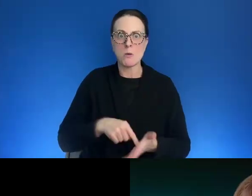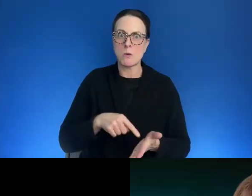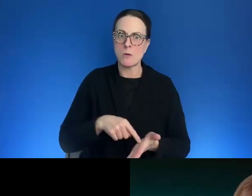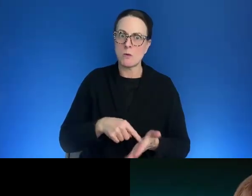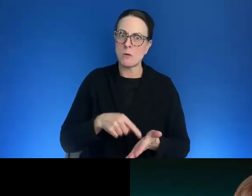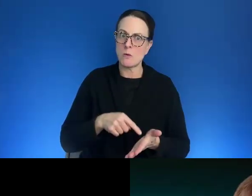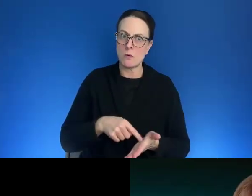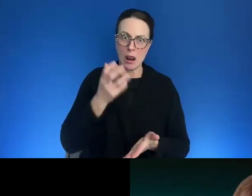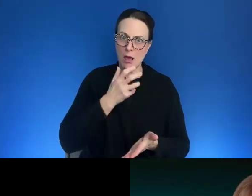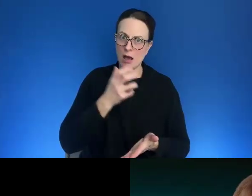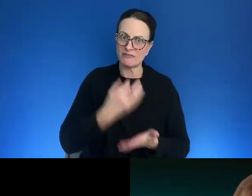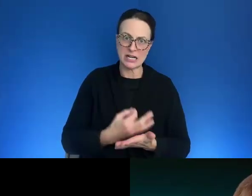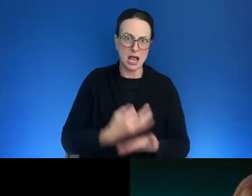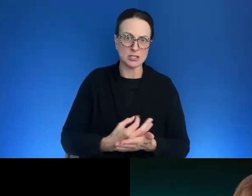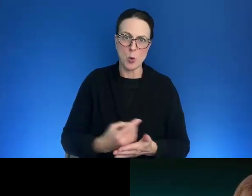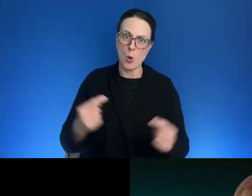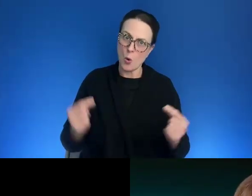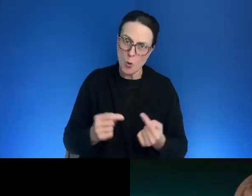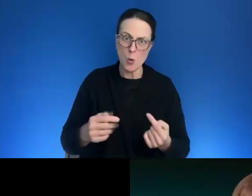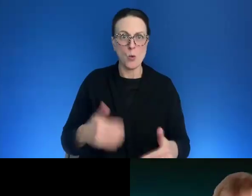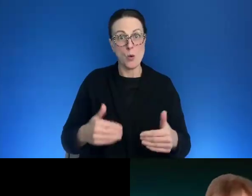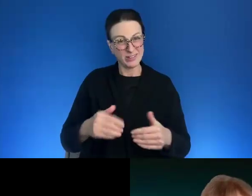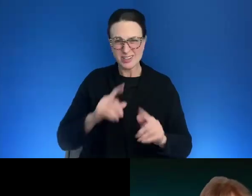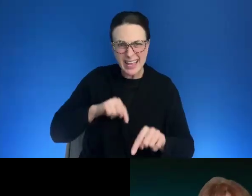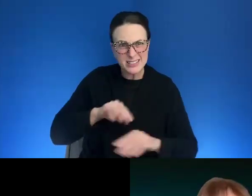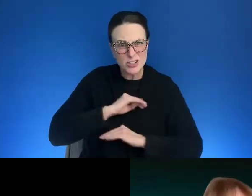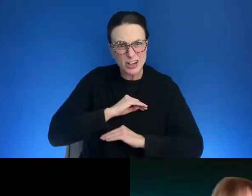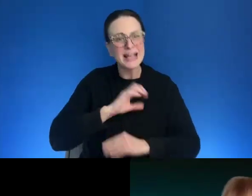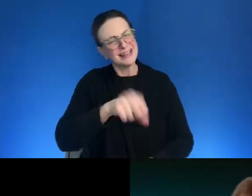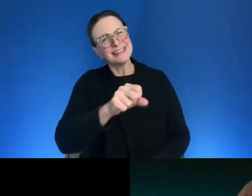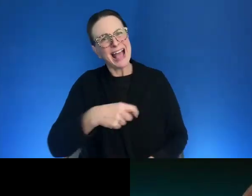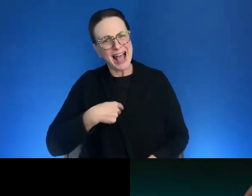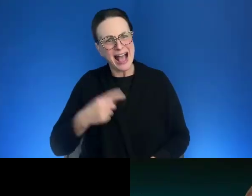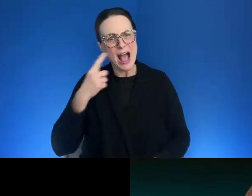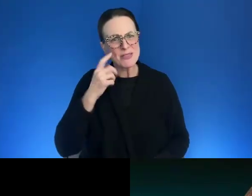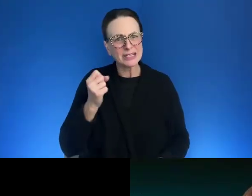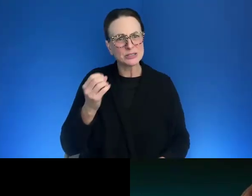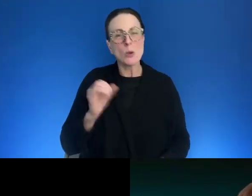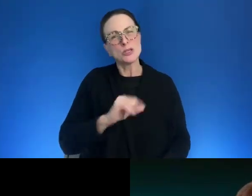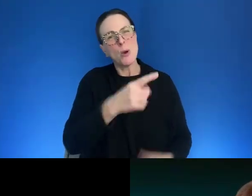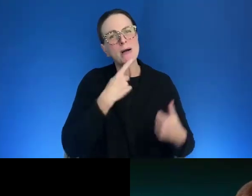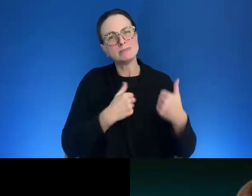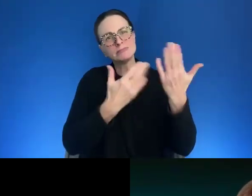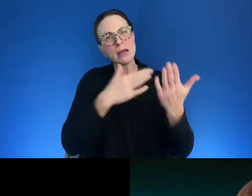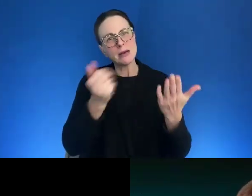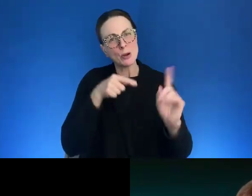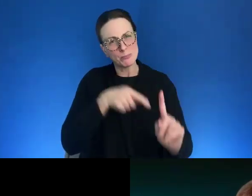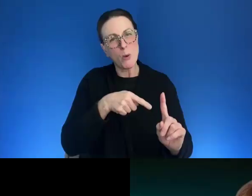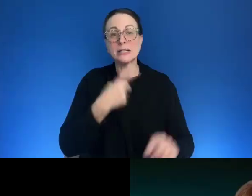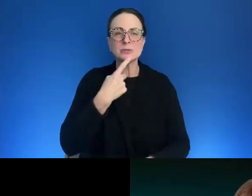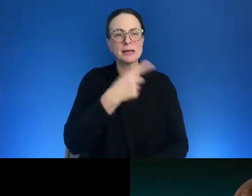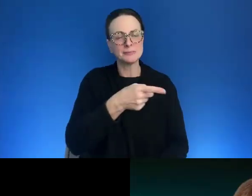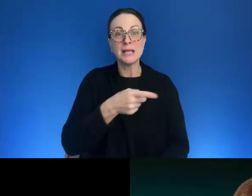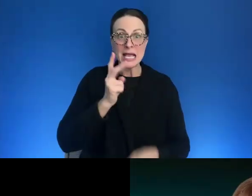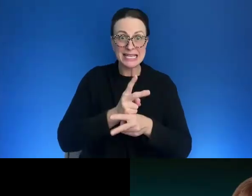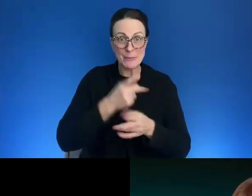overcome financially. So did I answer that question, do you think, Nikki? Yeah, Or I think so. You also brought up another point. You were